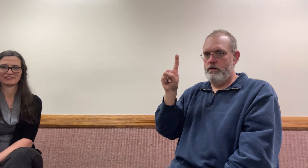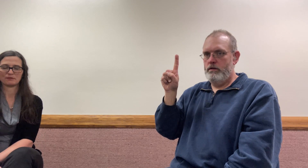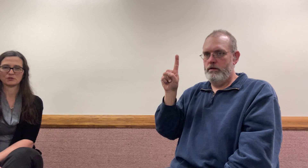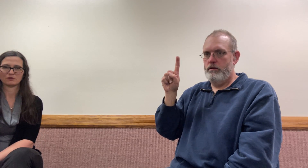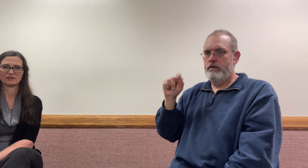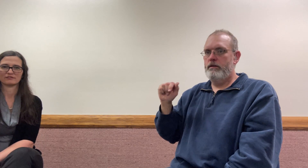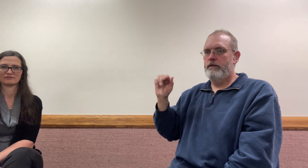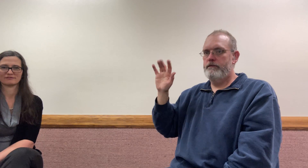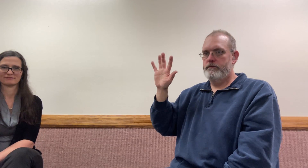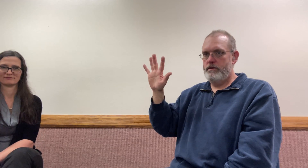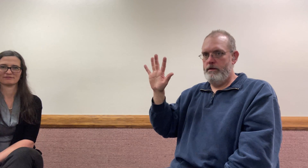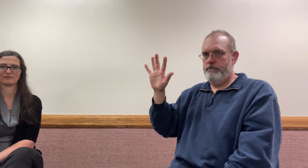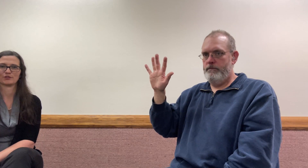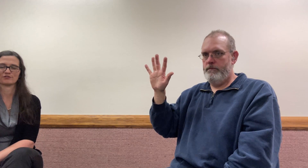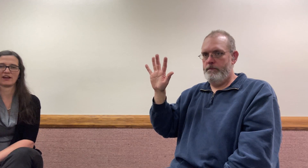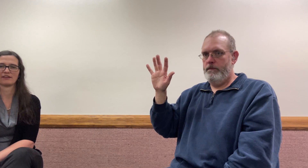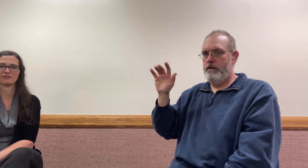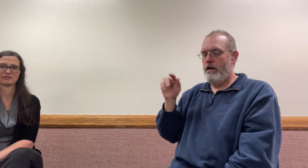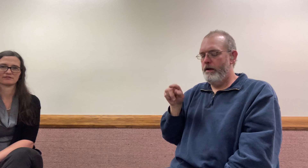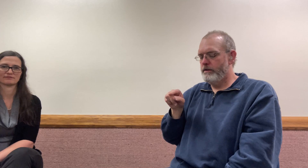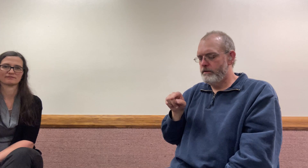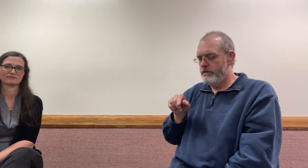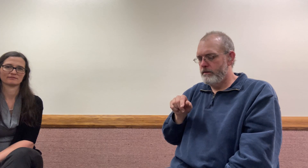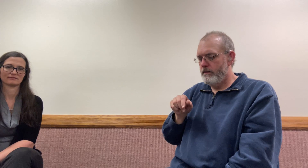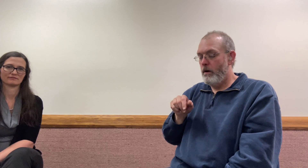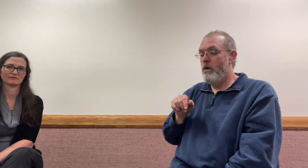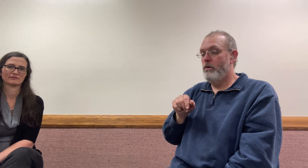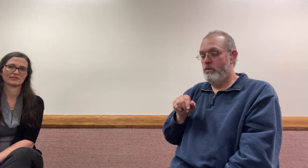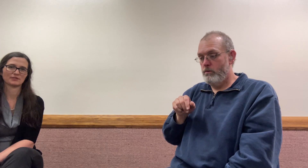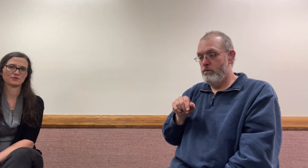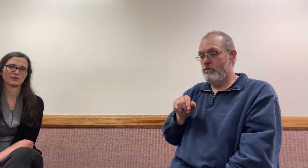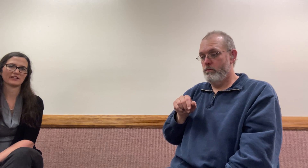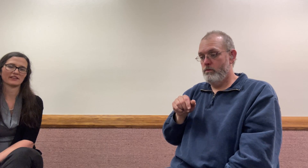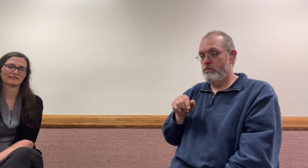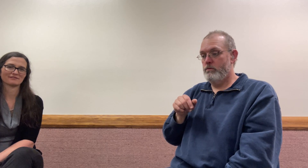chapter 1, verse 5. As he was reading,